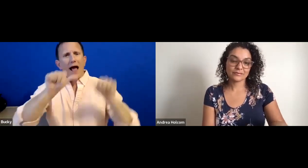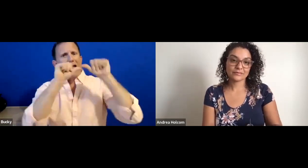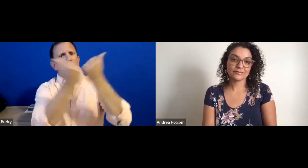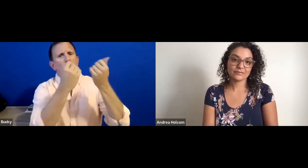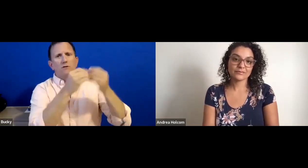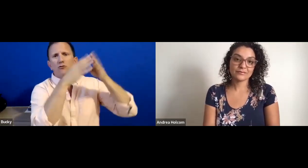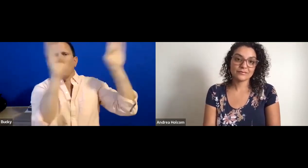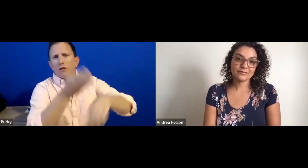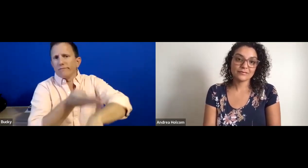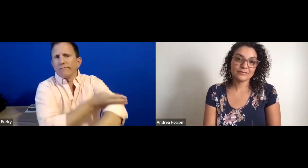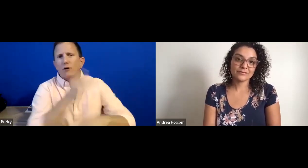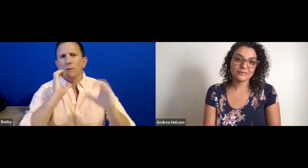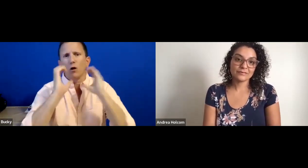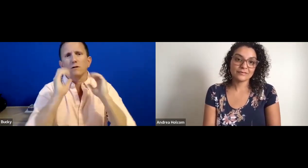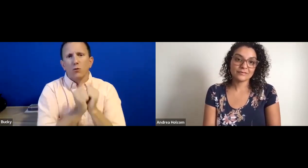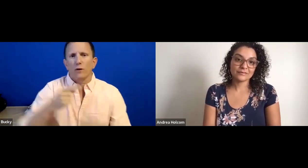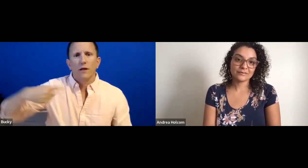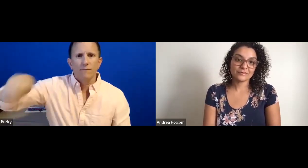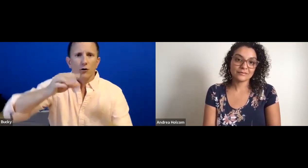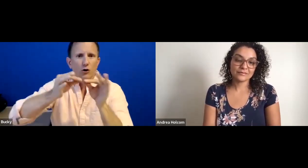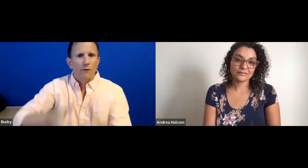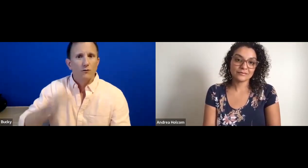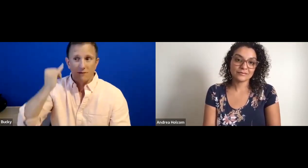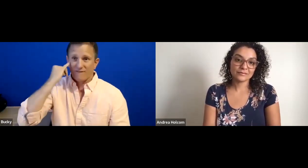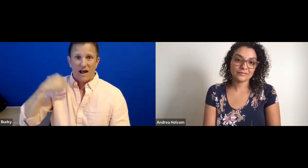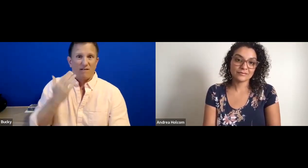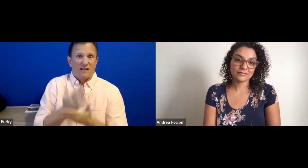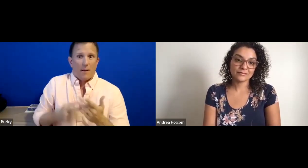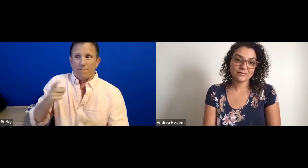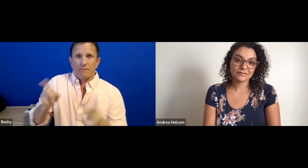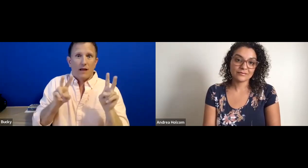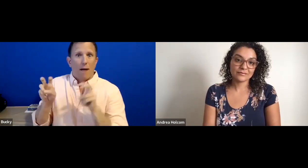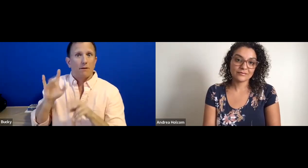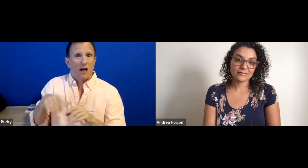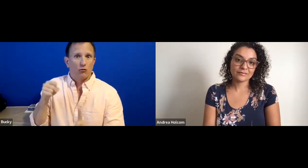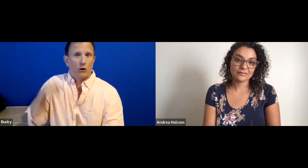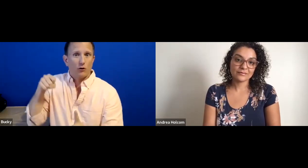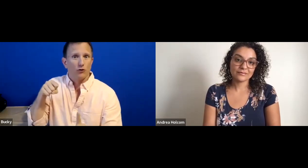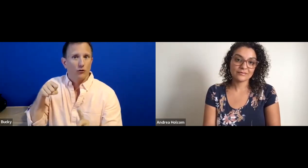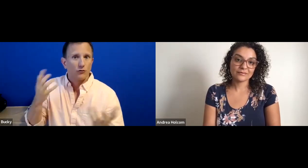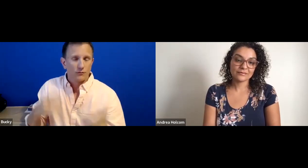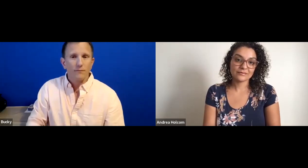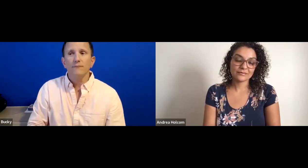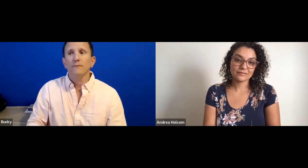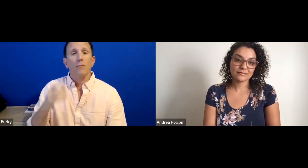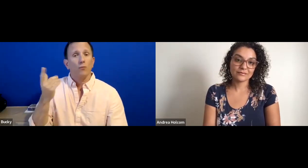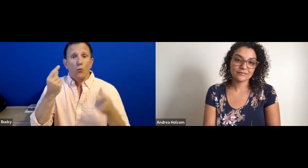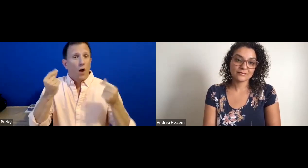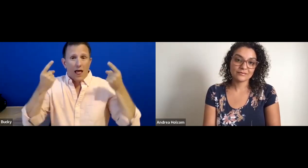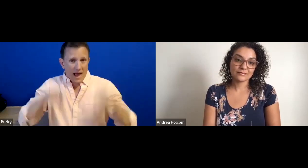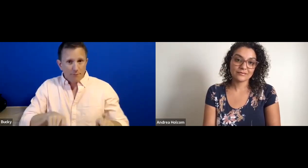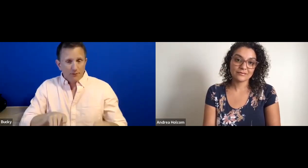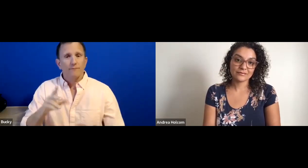it would be appropriate to have an open discussion with the community that we serve in order to improve our practices